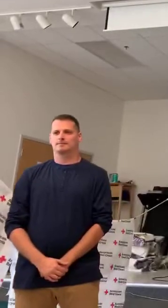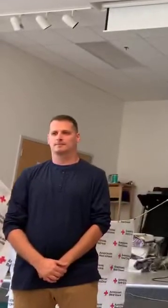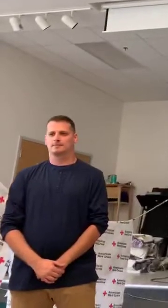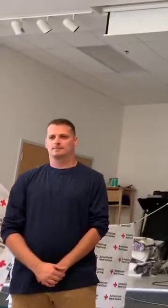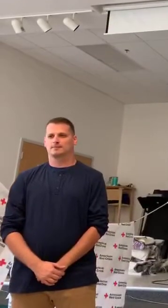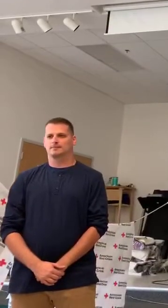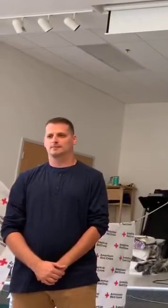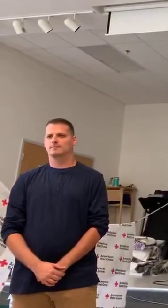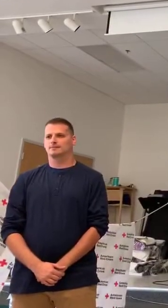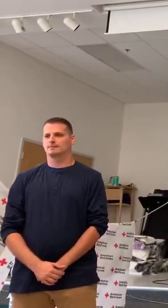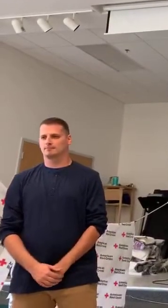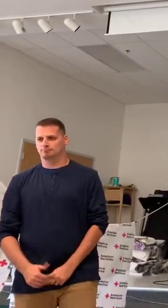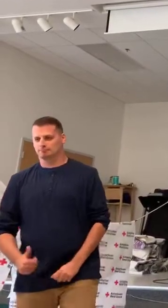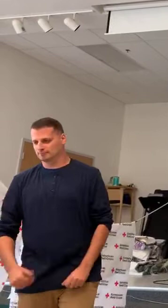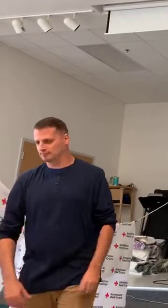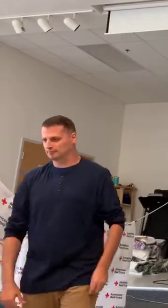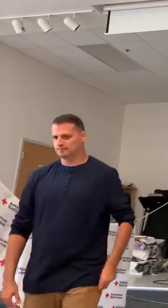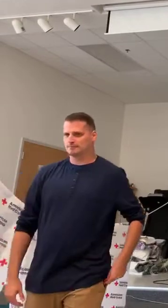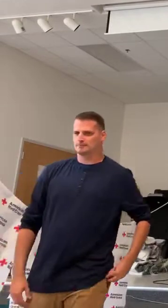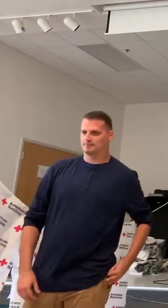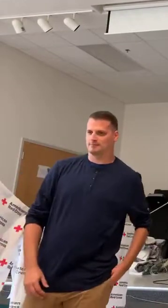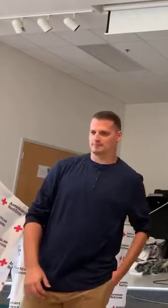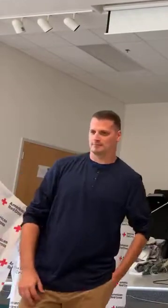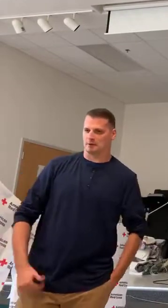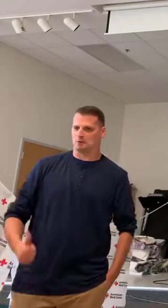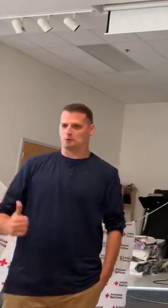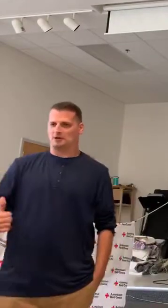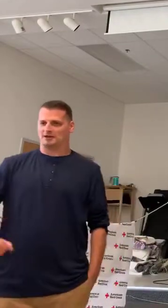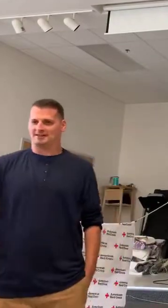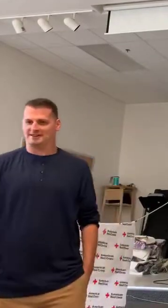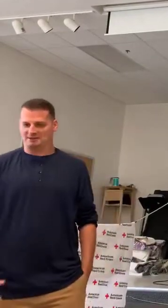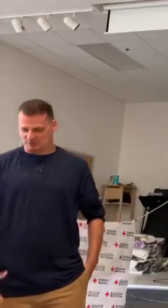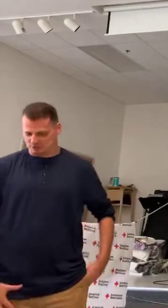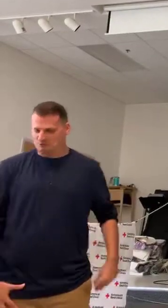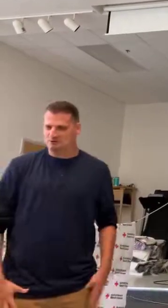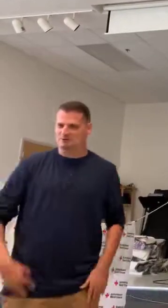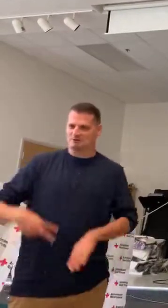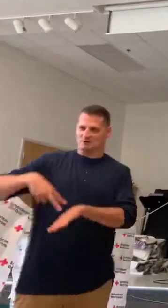audience is well taken care of on the question front. Cool. Thank you. Ding.